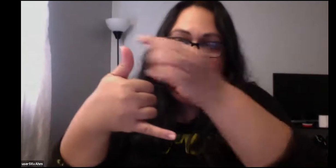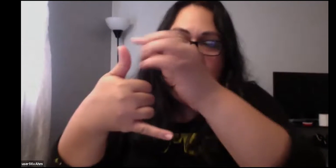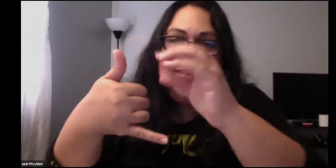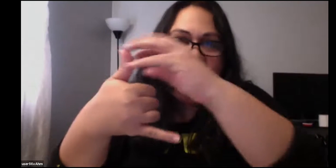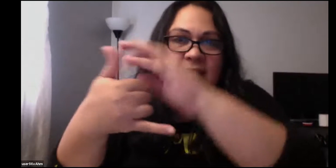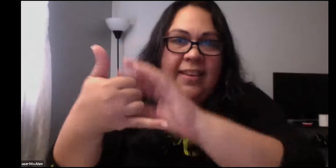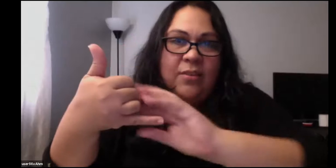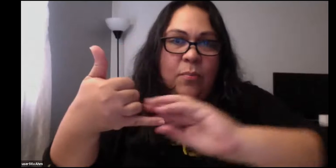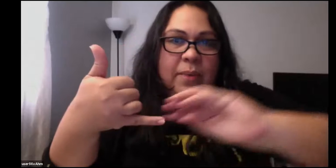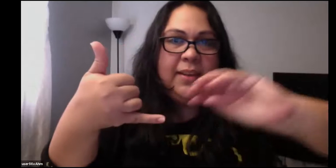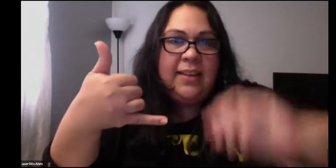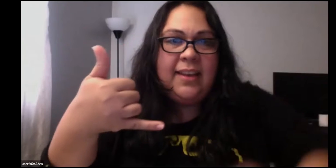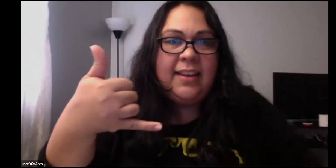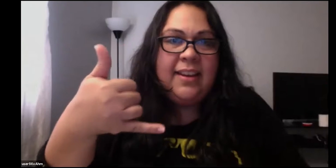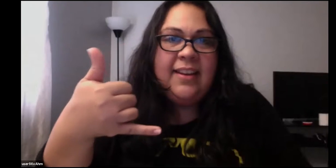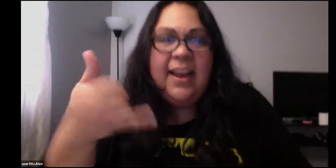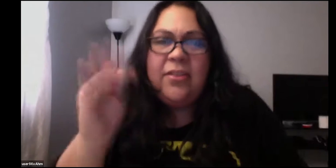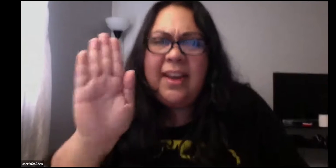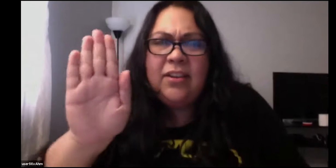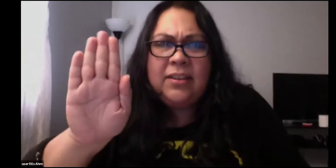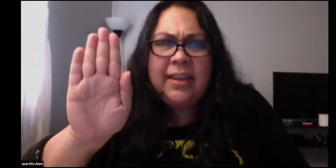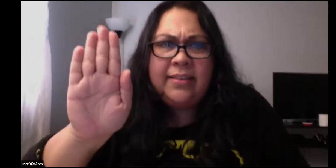that, like all big like that. Now they kind of look like this.